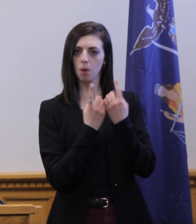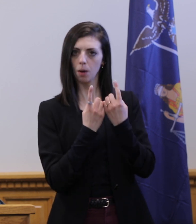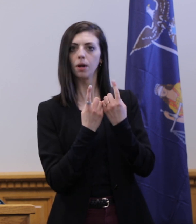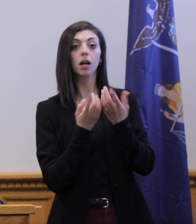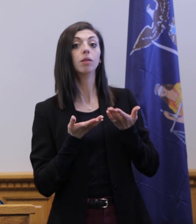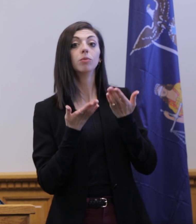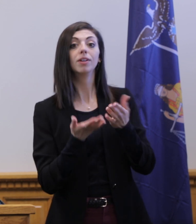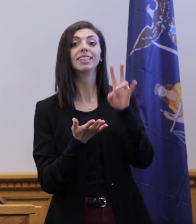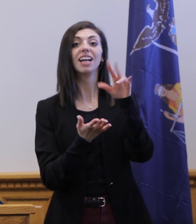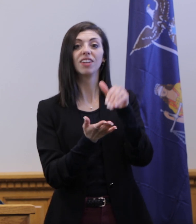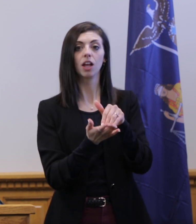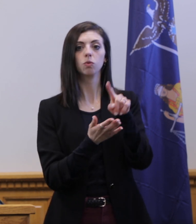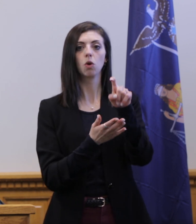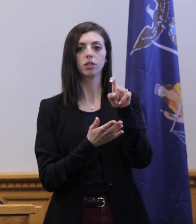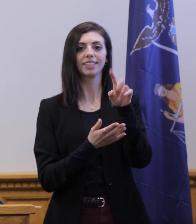administered